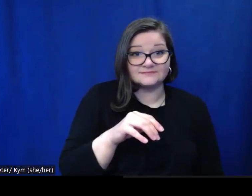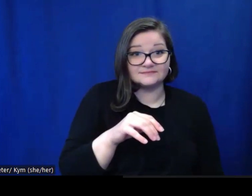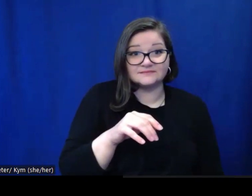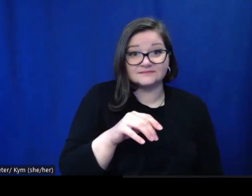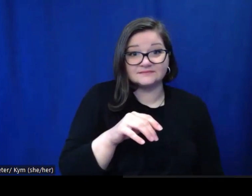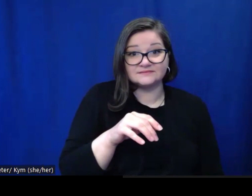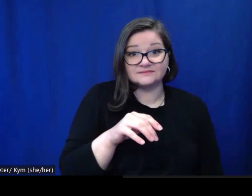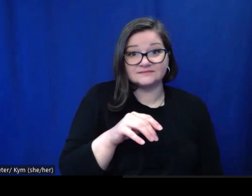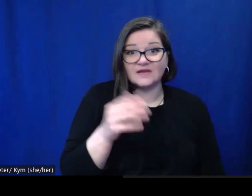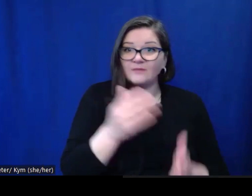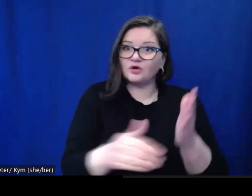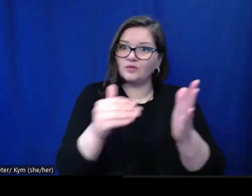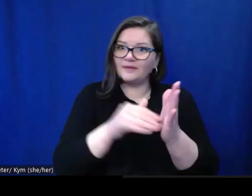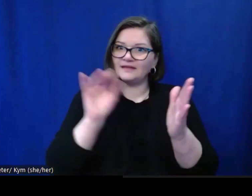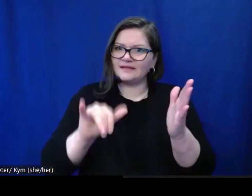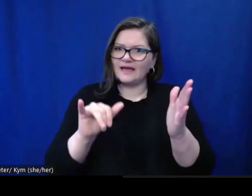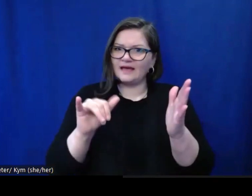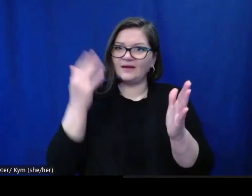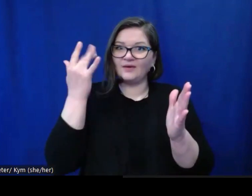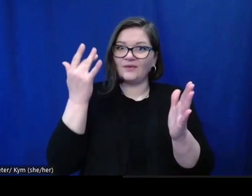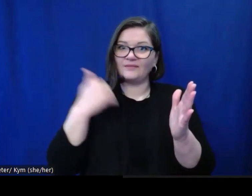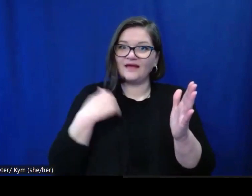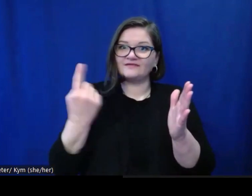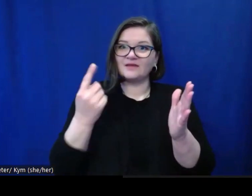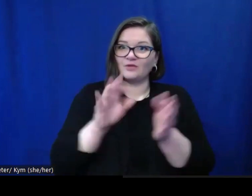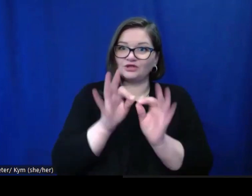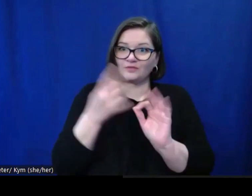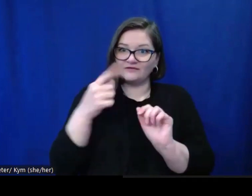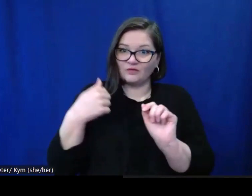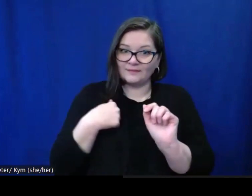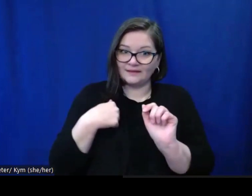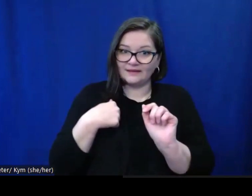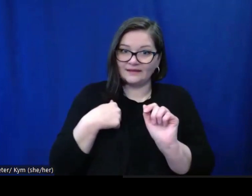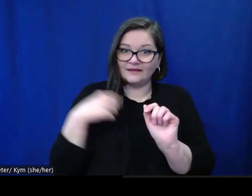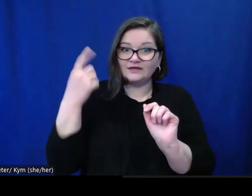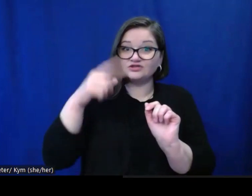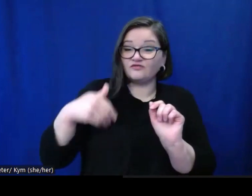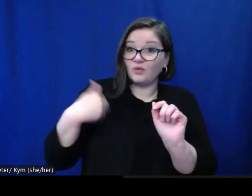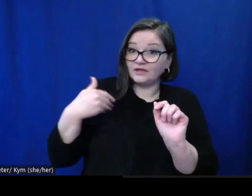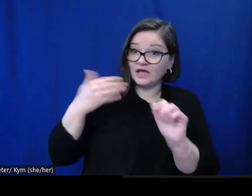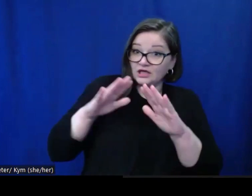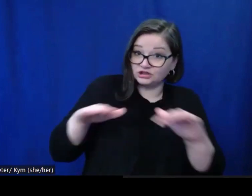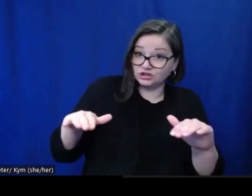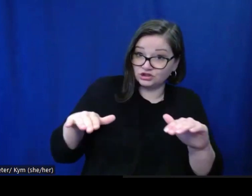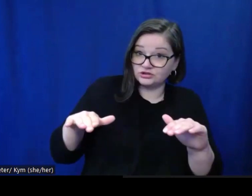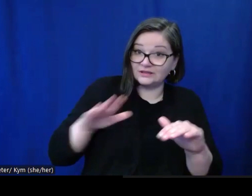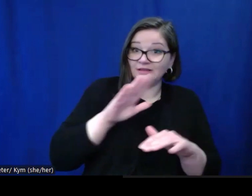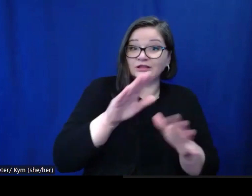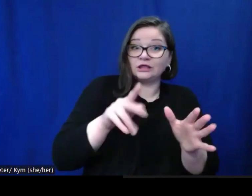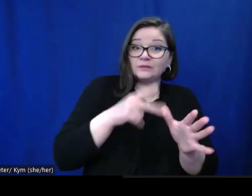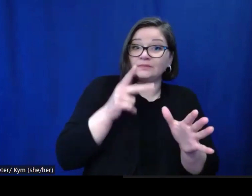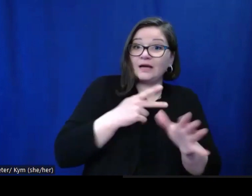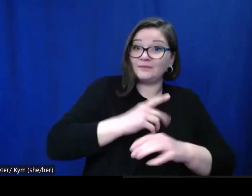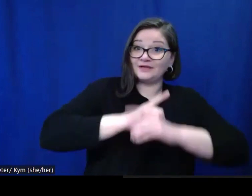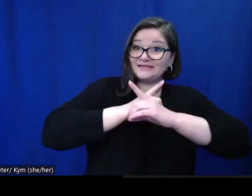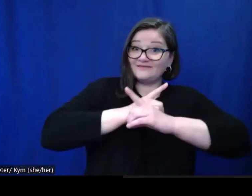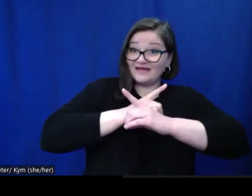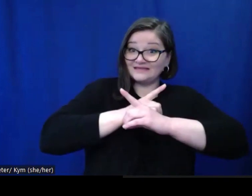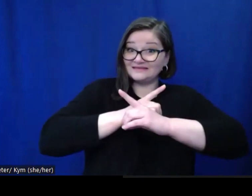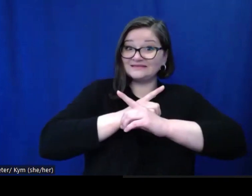I'm going to repeat that because someone's translating for me. So for young children, their primary defense mechanism